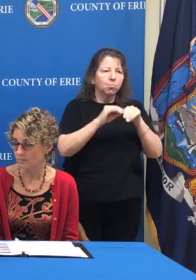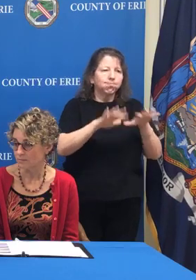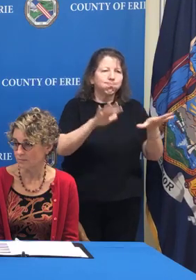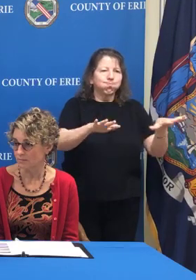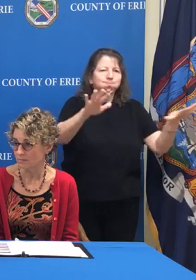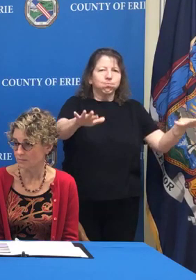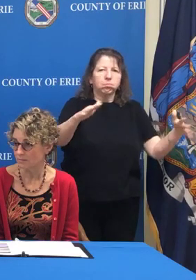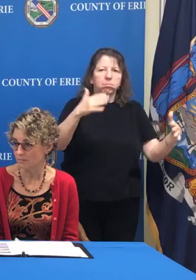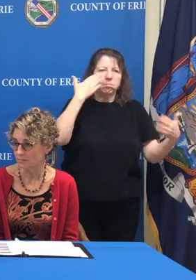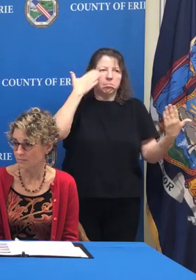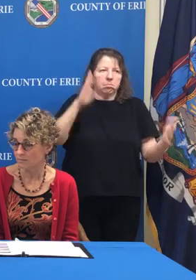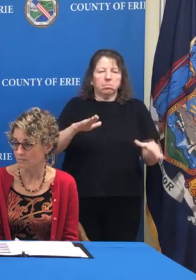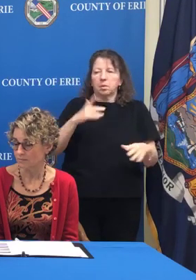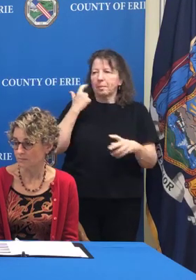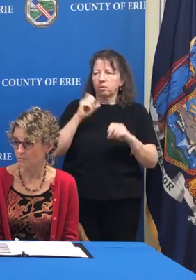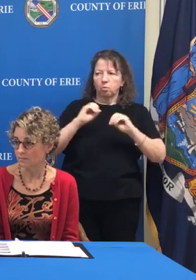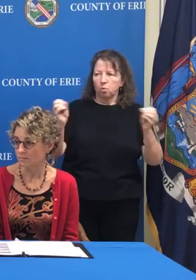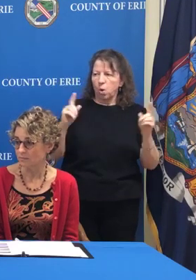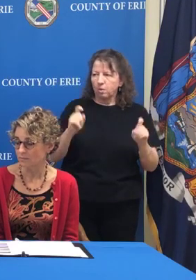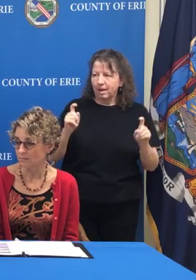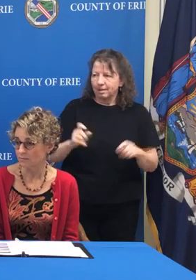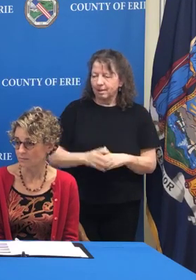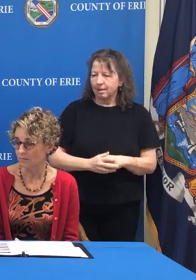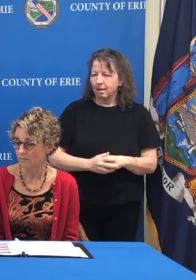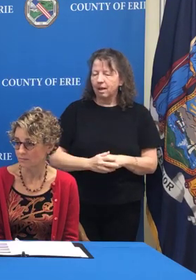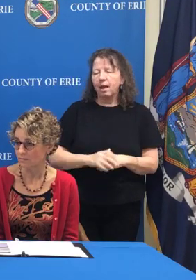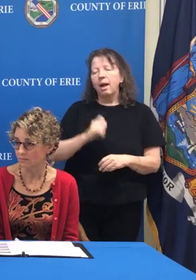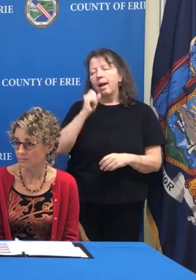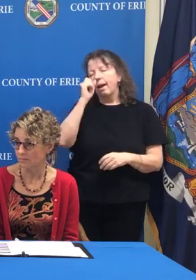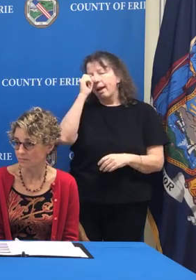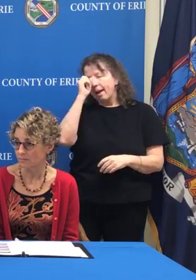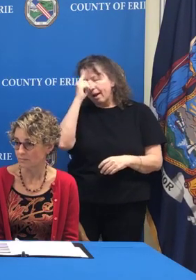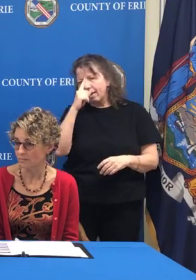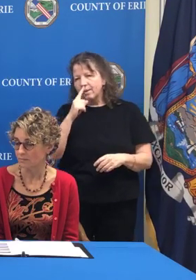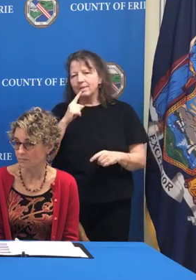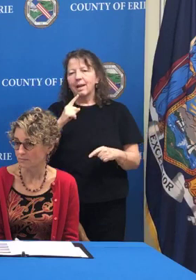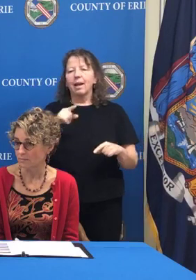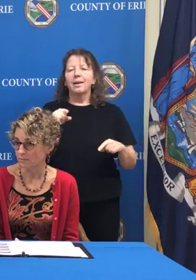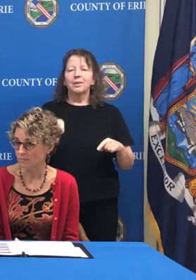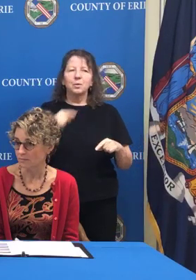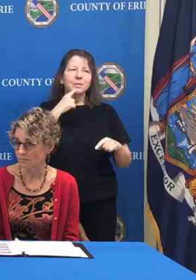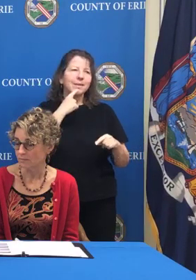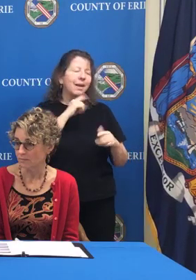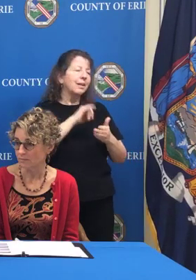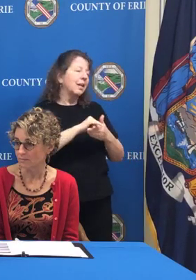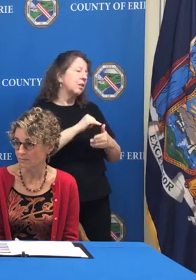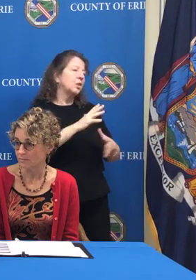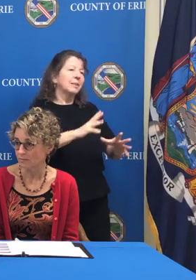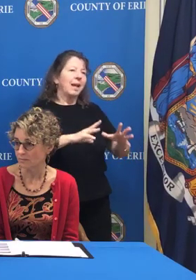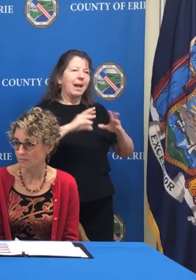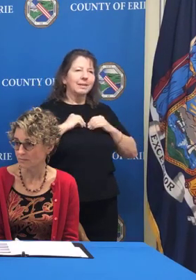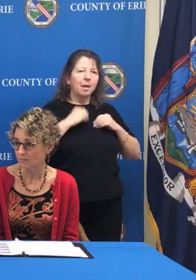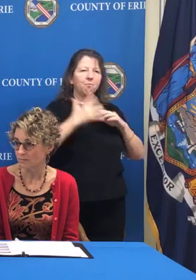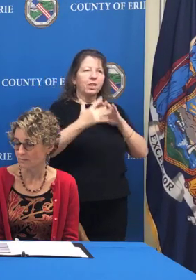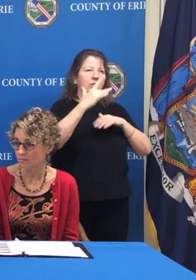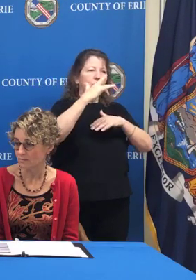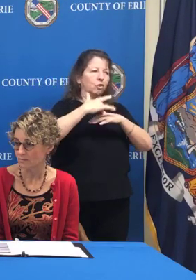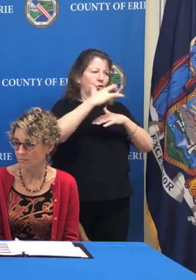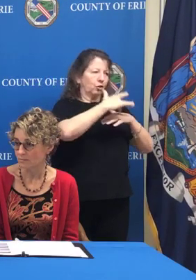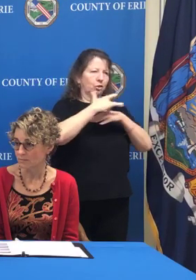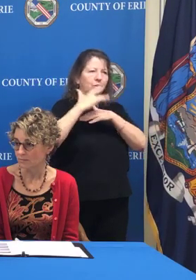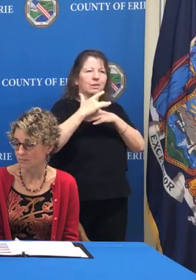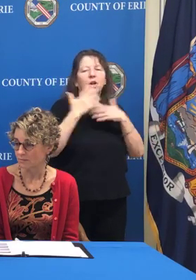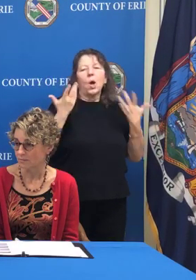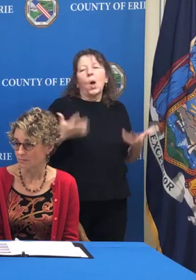I recognize that the feeling is that everyone should just believe that COVID-19 is all around us and we should be careful, but I didn't know if there's